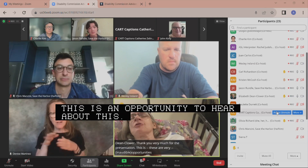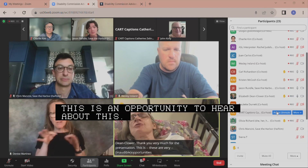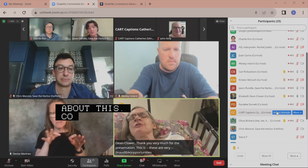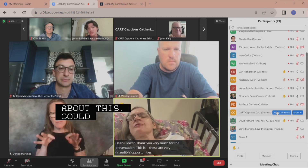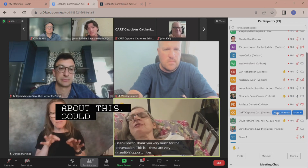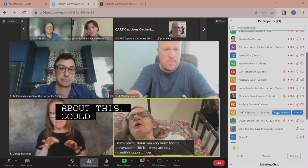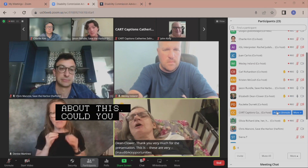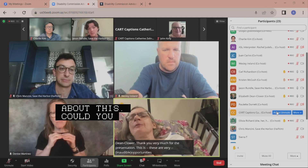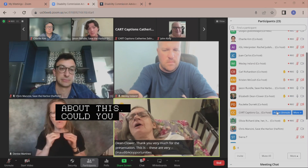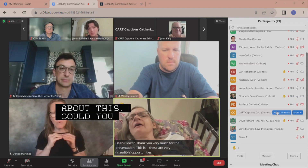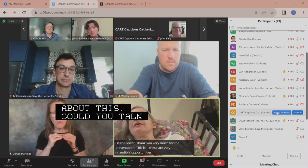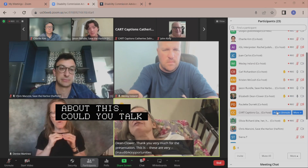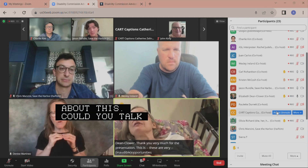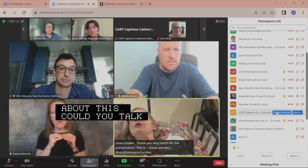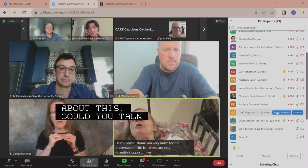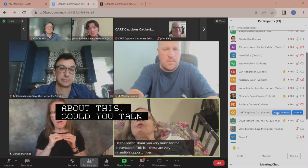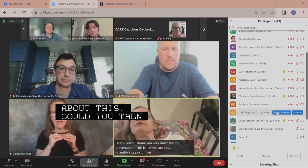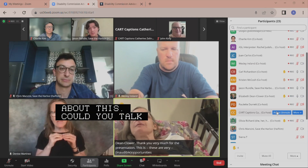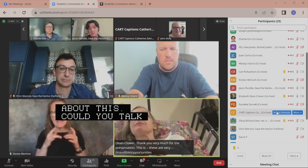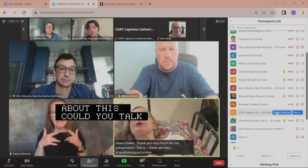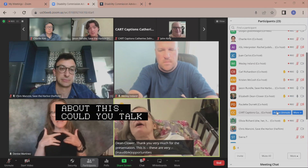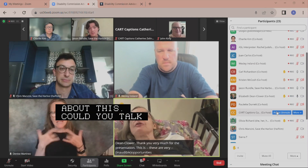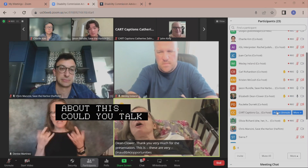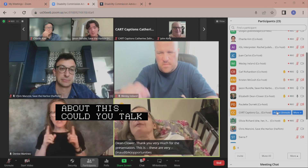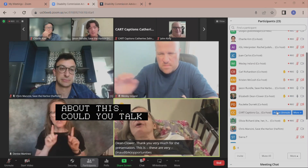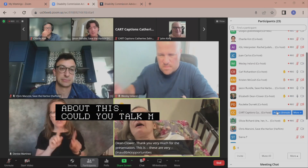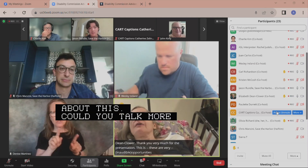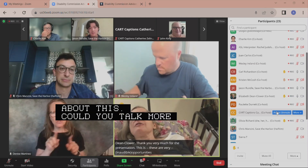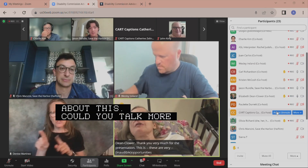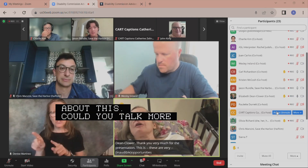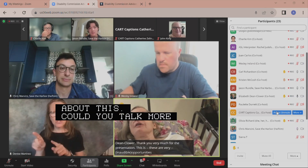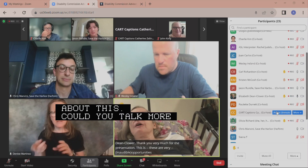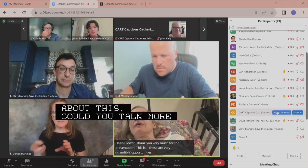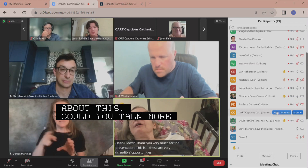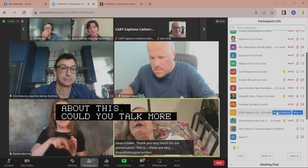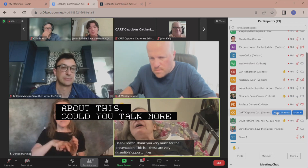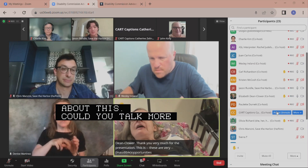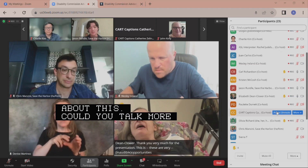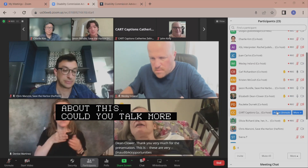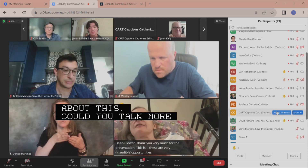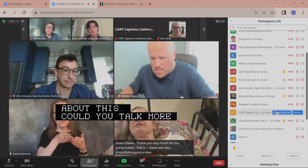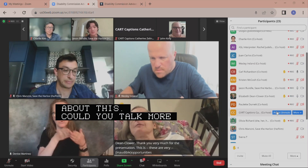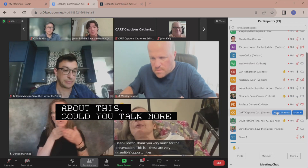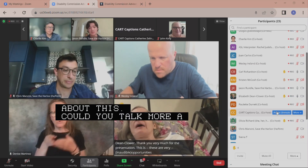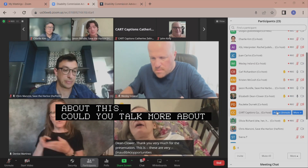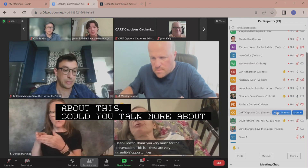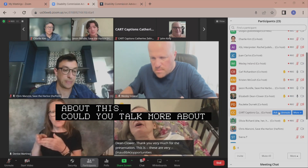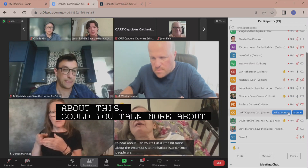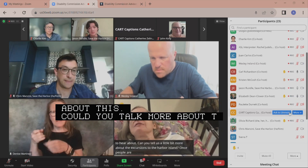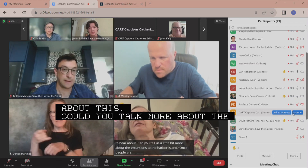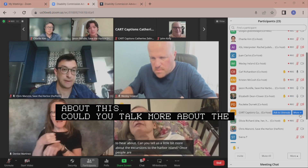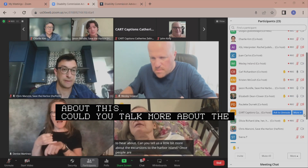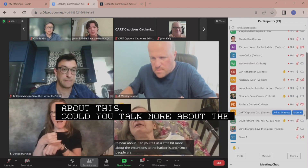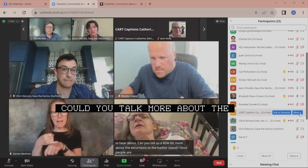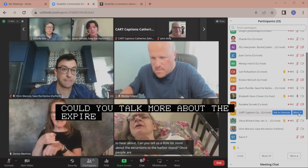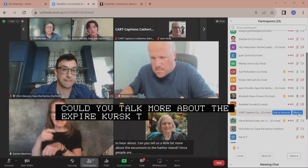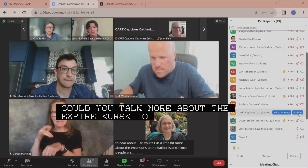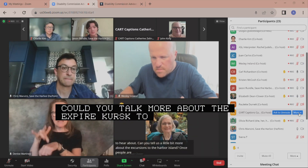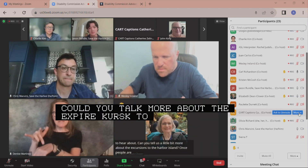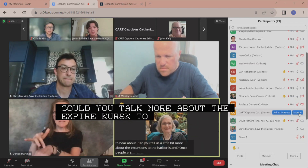the excursions to the harbor islands? Once people are at the harbor islands, are there acceptable pathways?